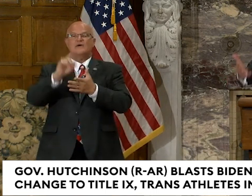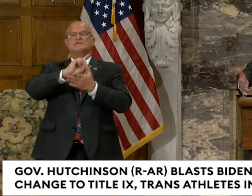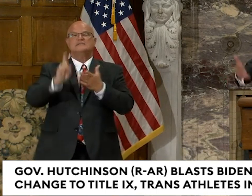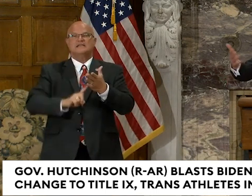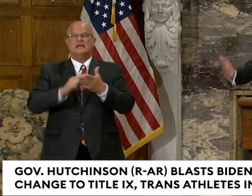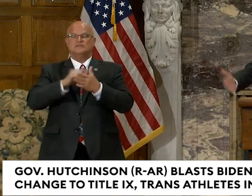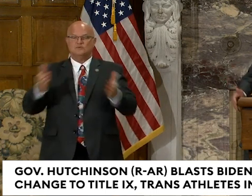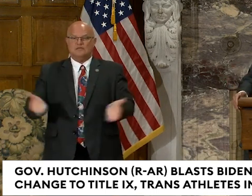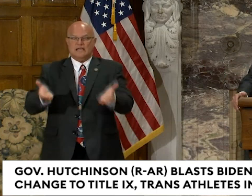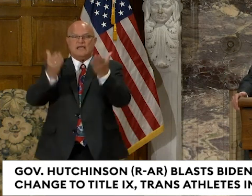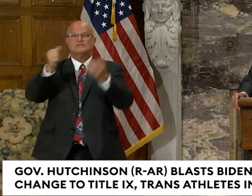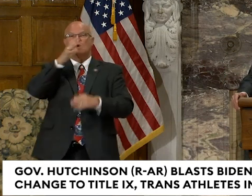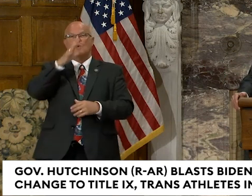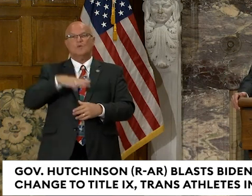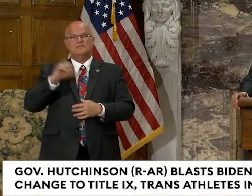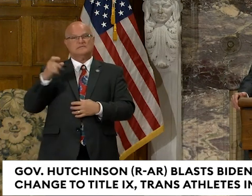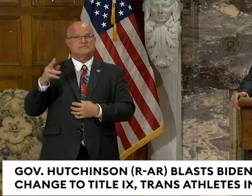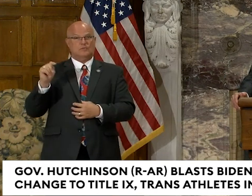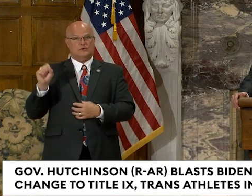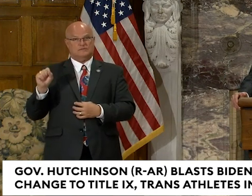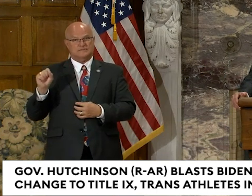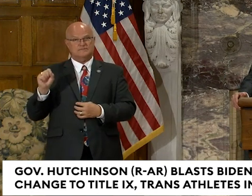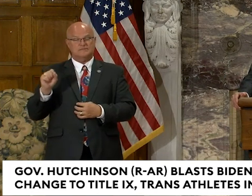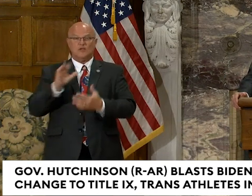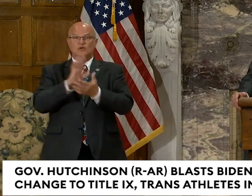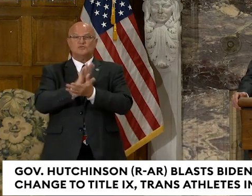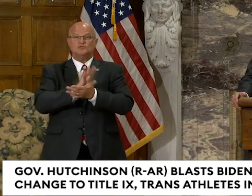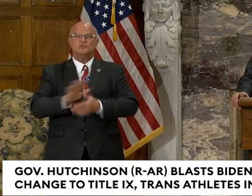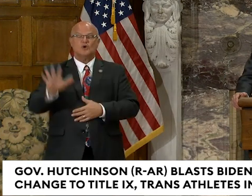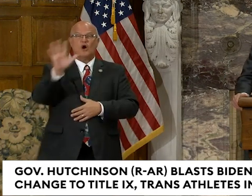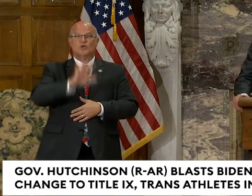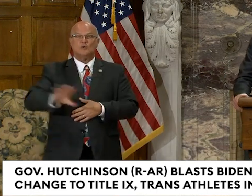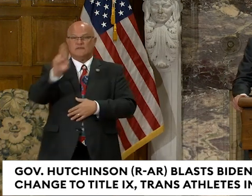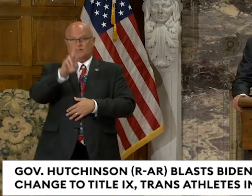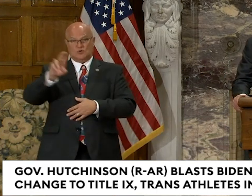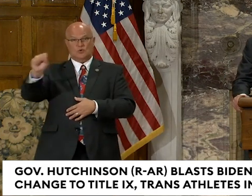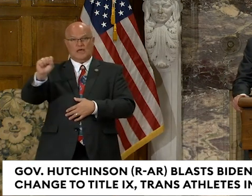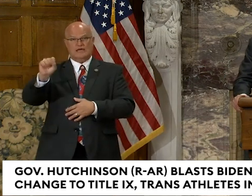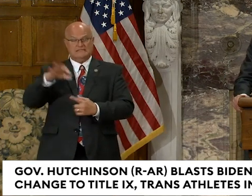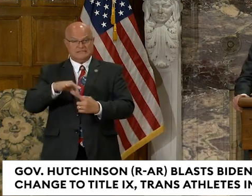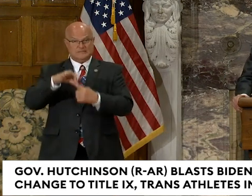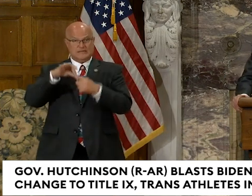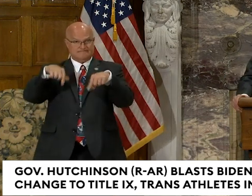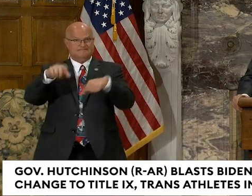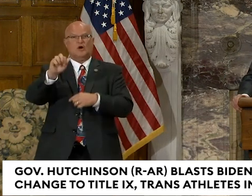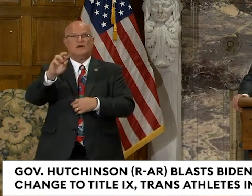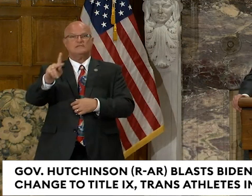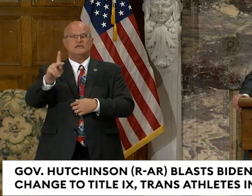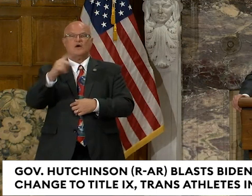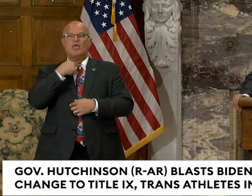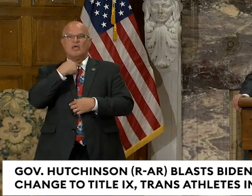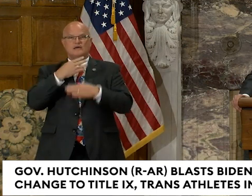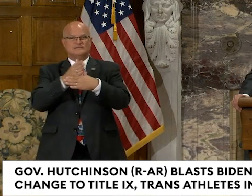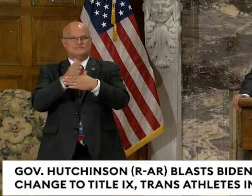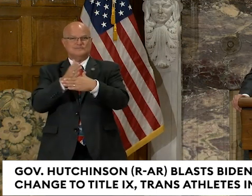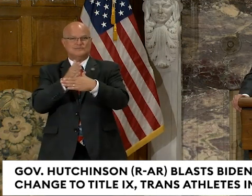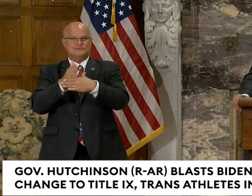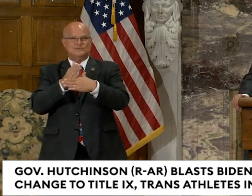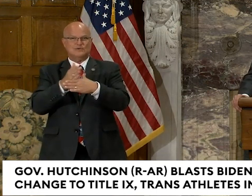designed to enhance women's sports. Schools across the nation, and especially in Arkansas, would be caught in